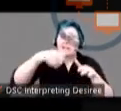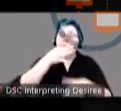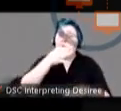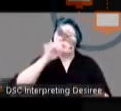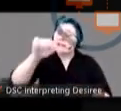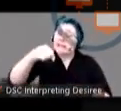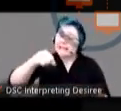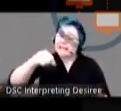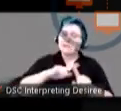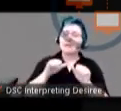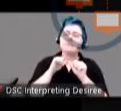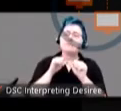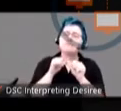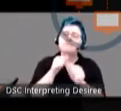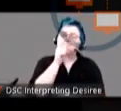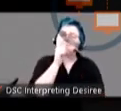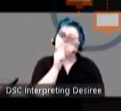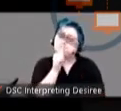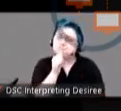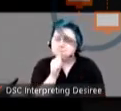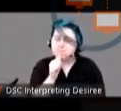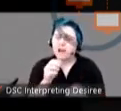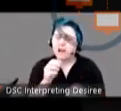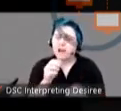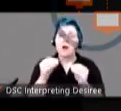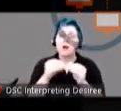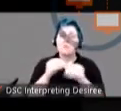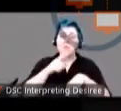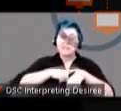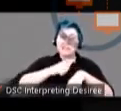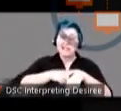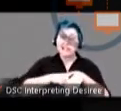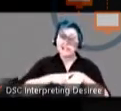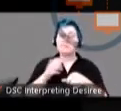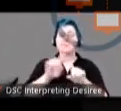it's just a little, little longer off than I think we all want it to be, but we need to be patient.